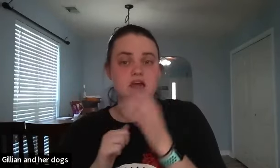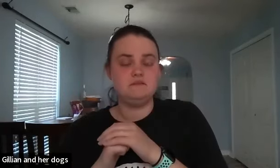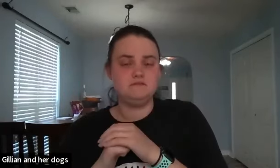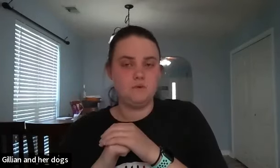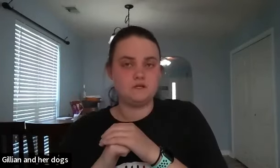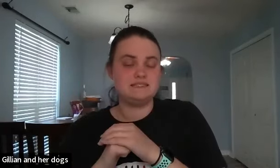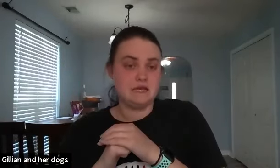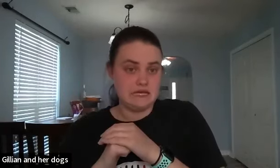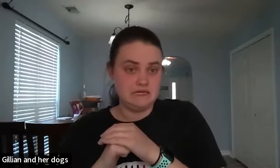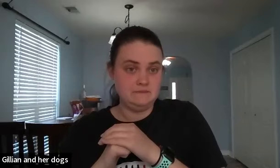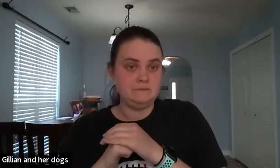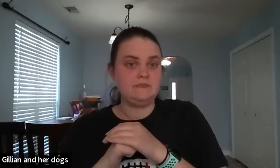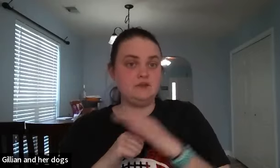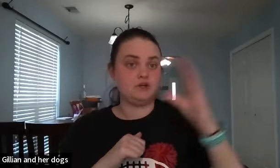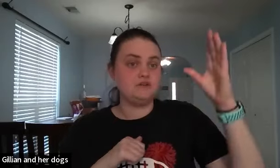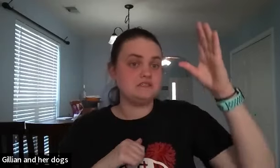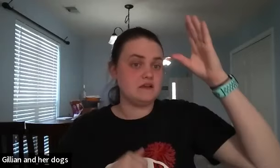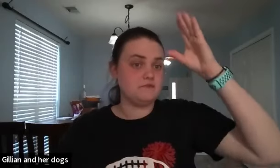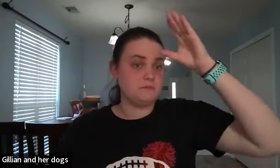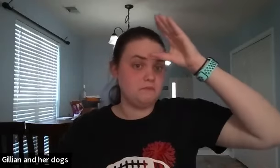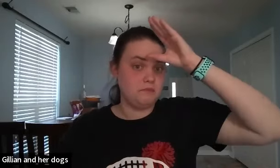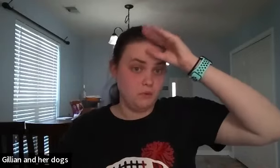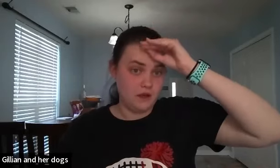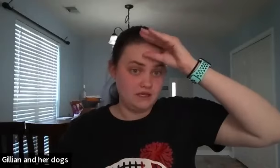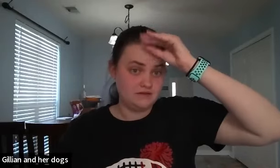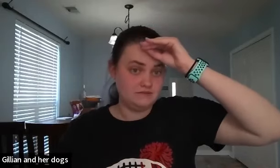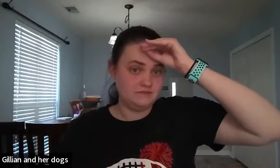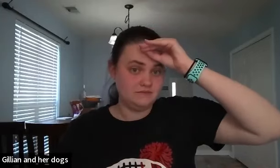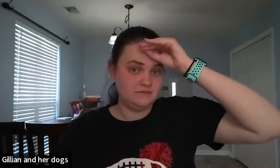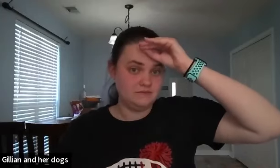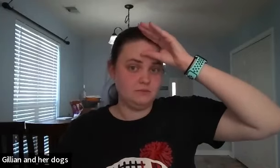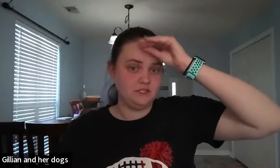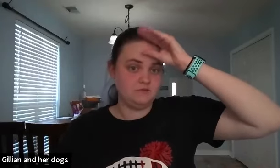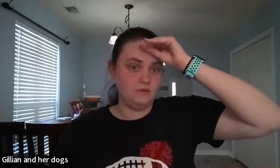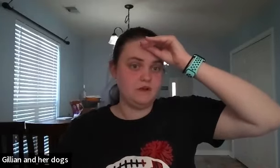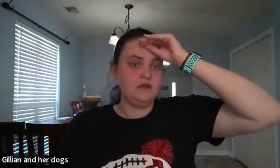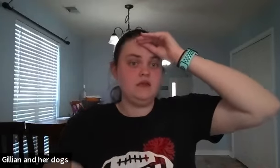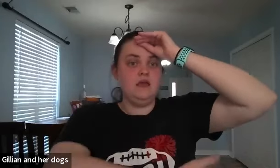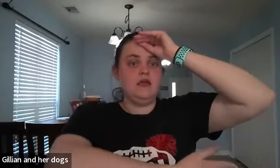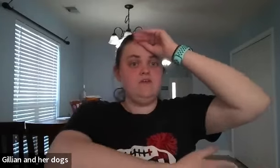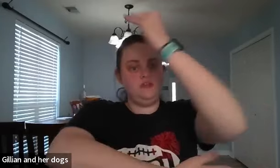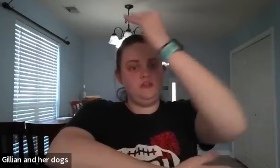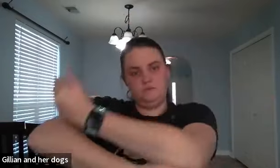sign for son, you're going to use the sign for boy. You'll pinch boy, and then you go to